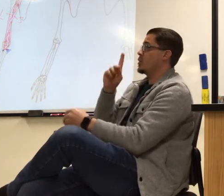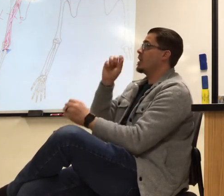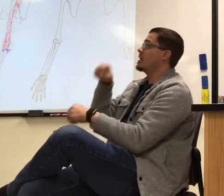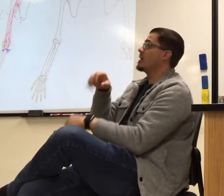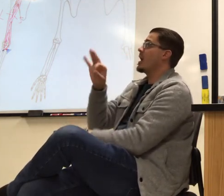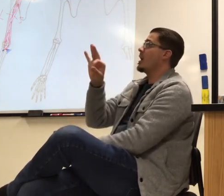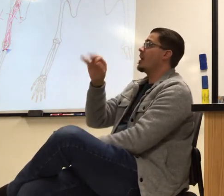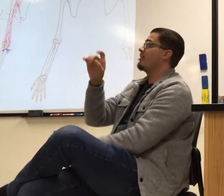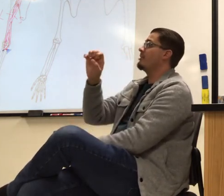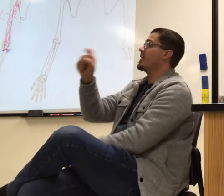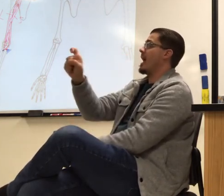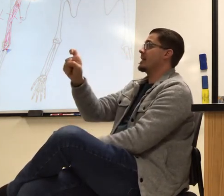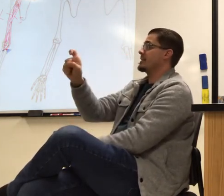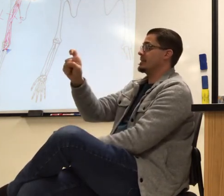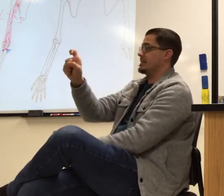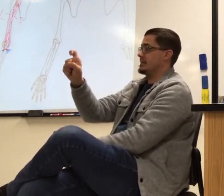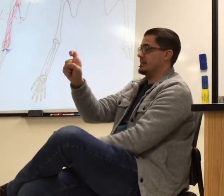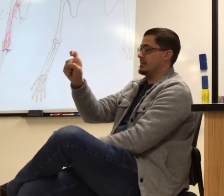flex